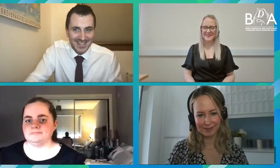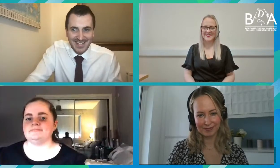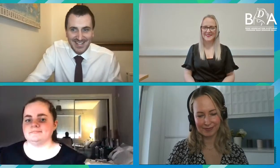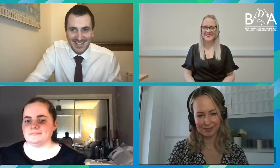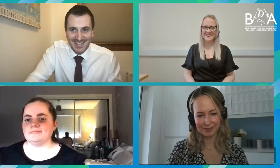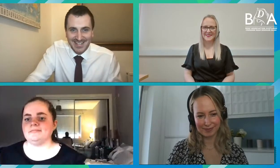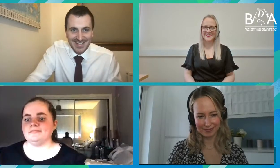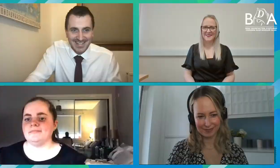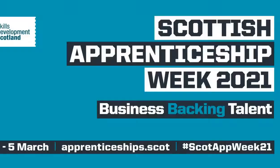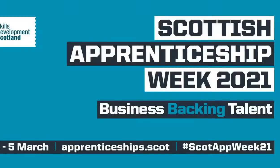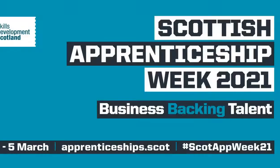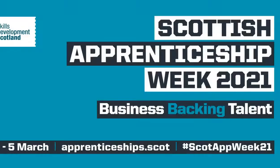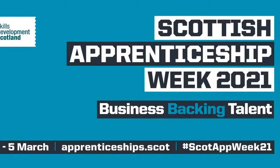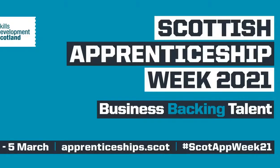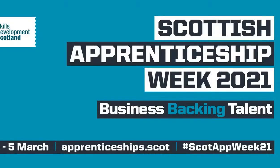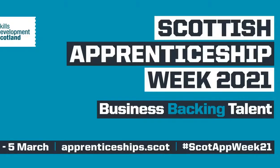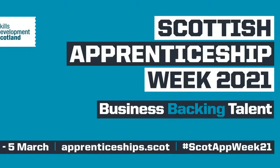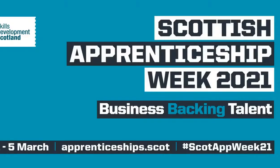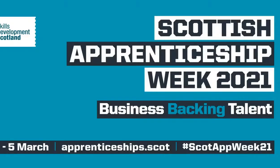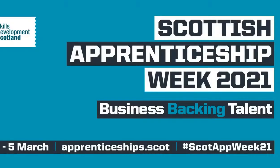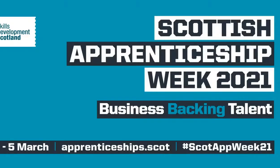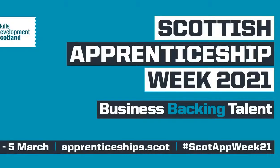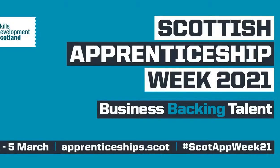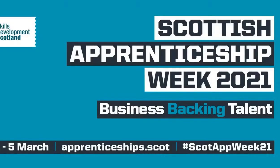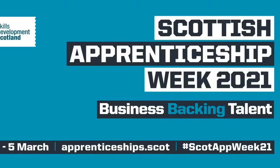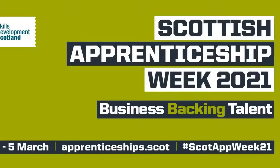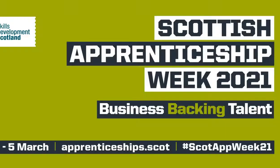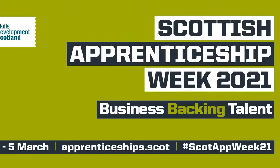See you soon. Bye.